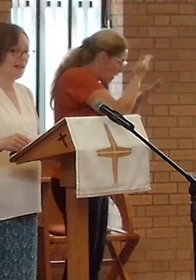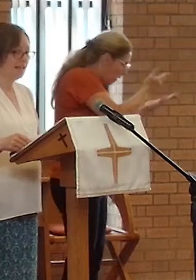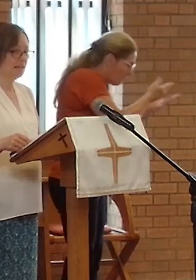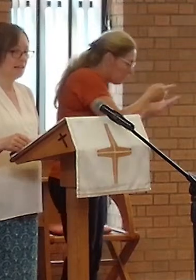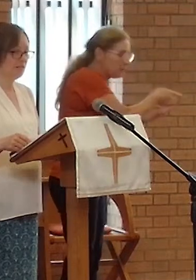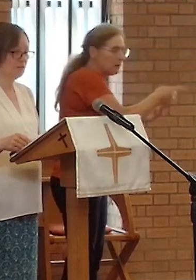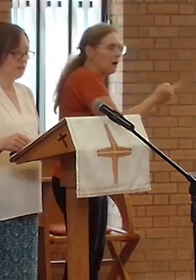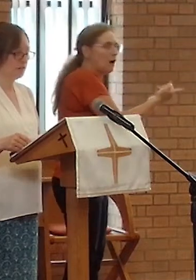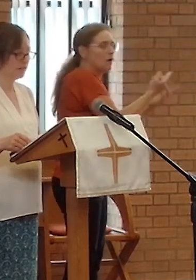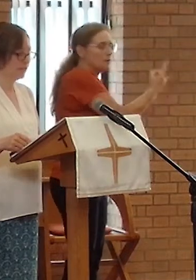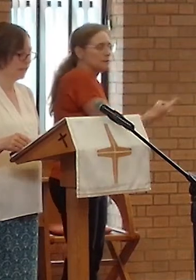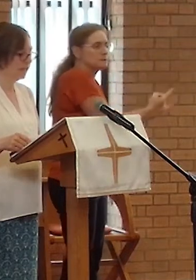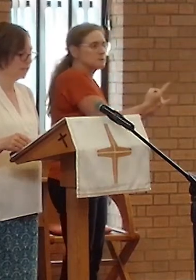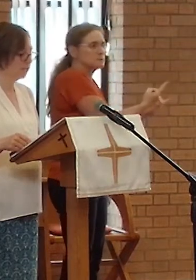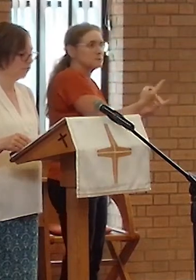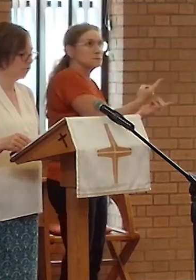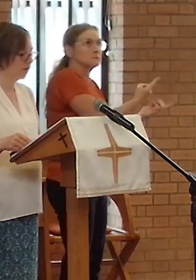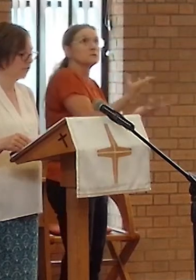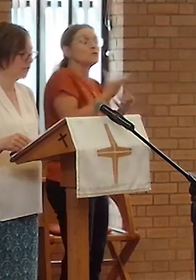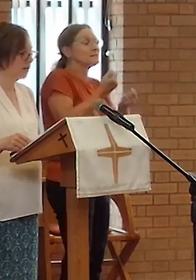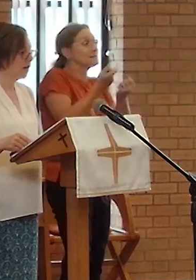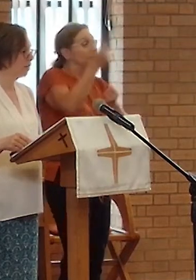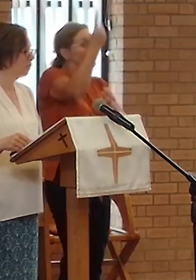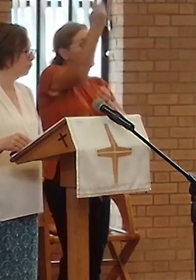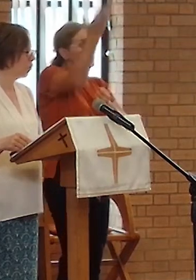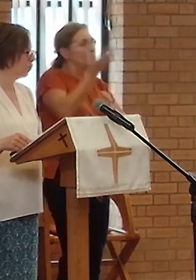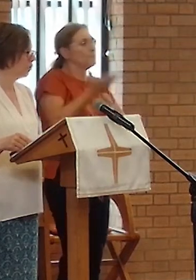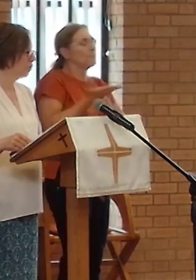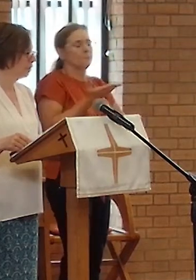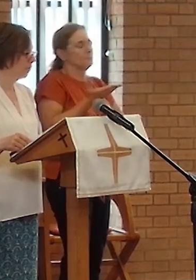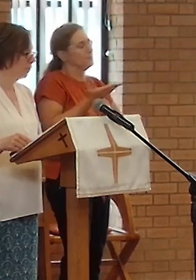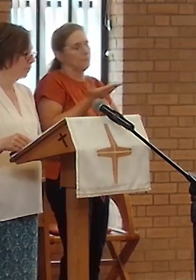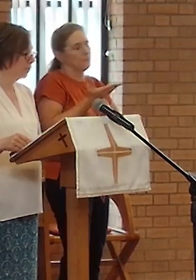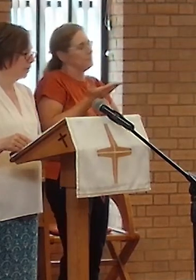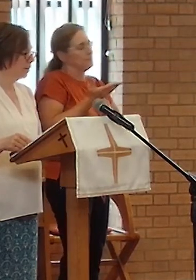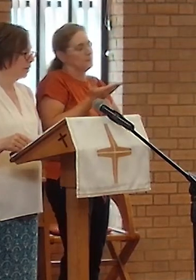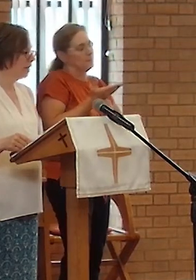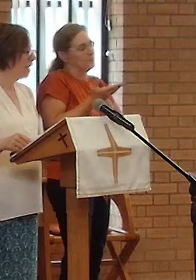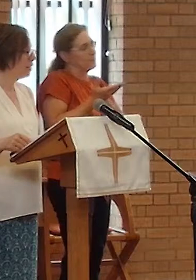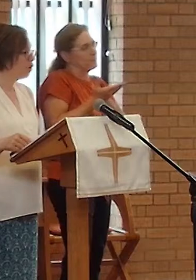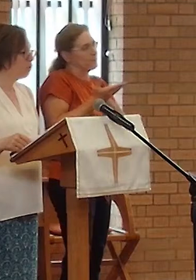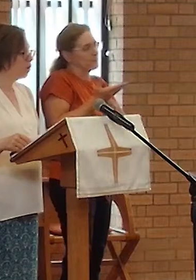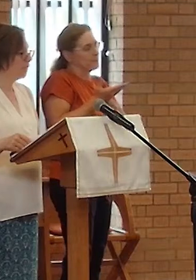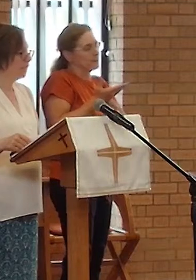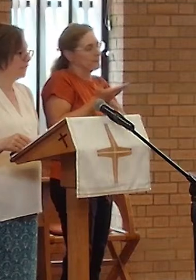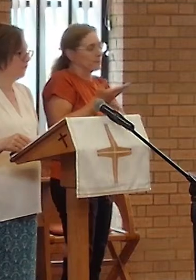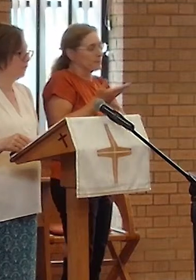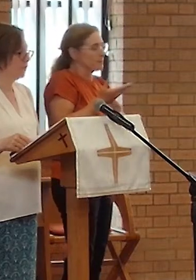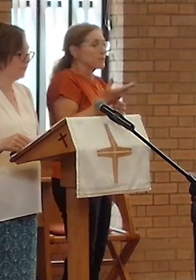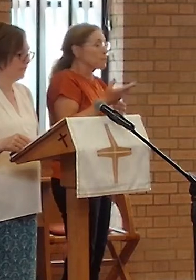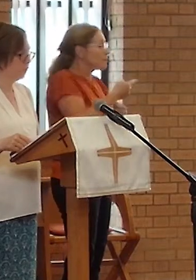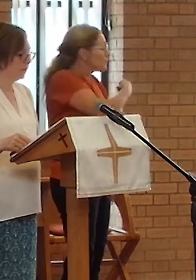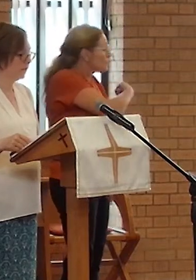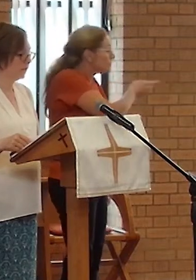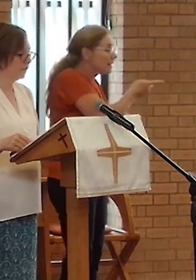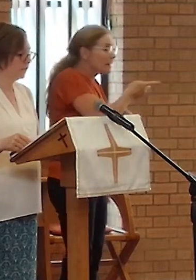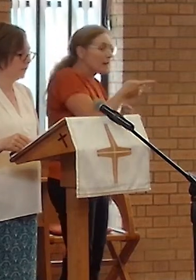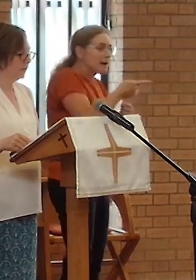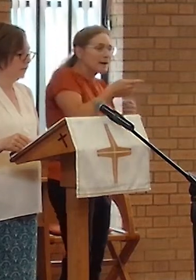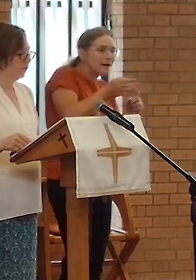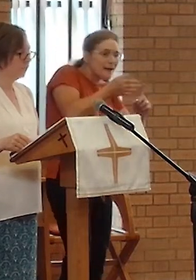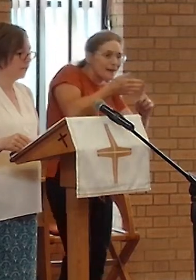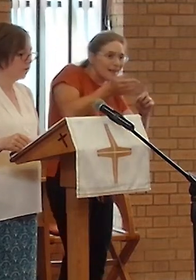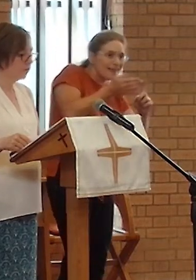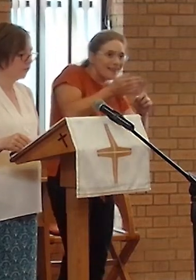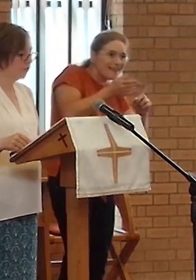any inheritance in the kingdom of Christ and of God. Let no one deceive you with empty words,